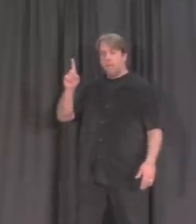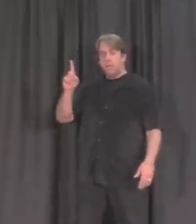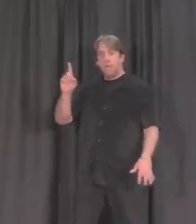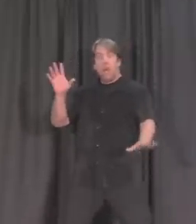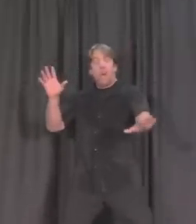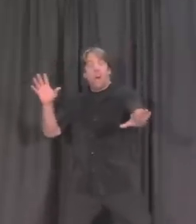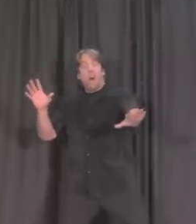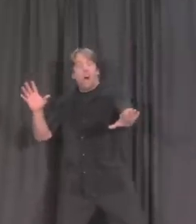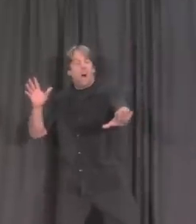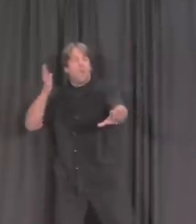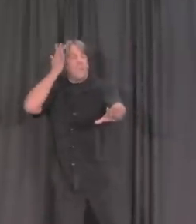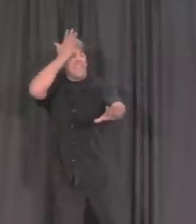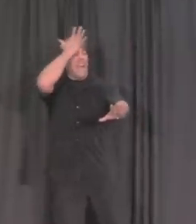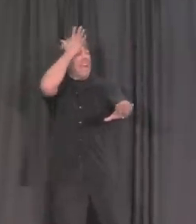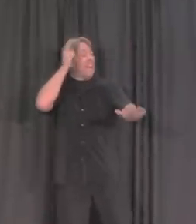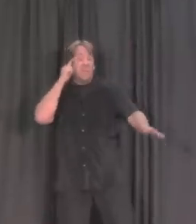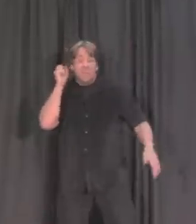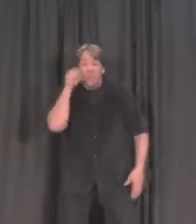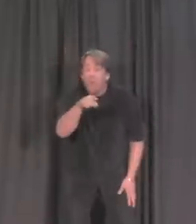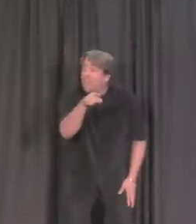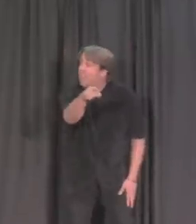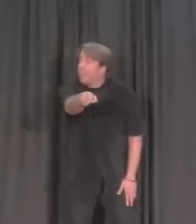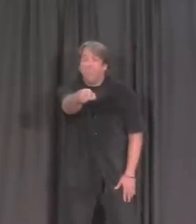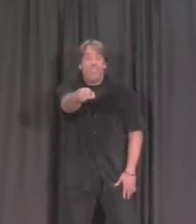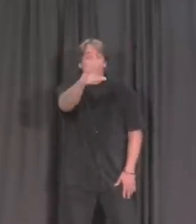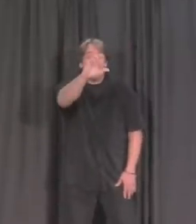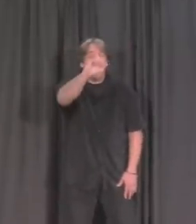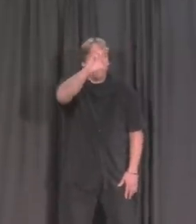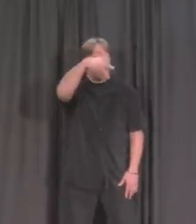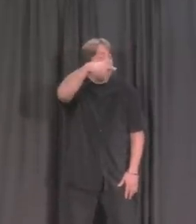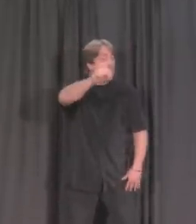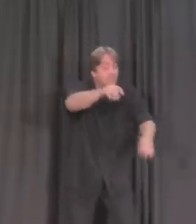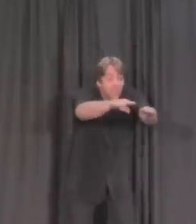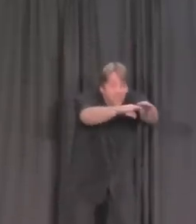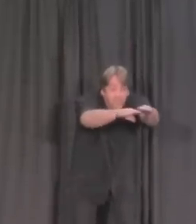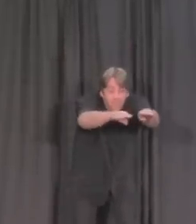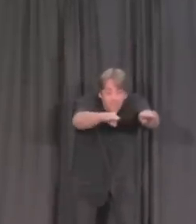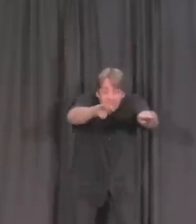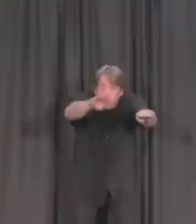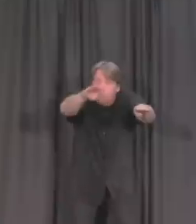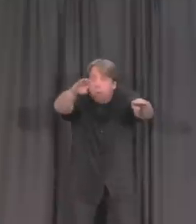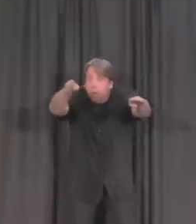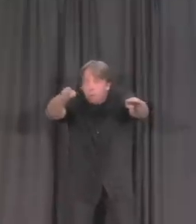That's when I noticed, oh no, there's a bump on the carpet.